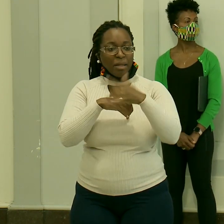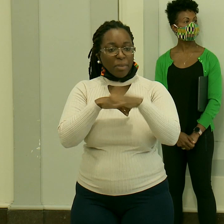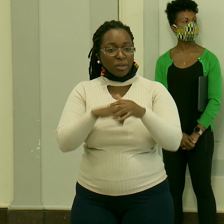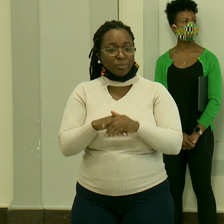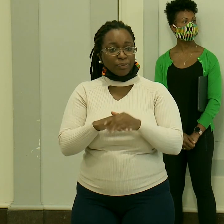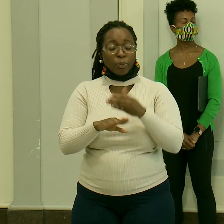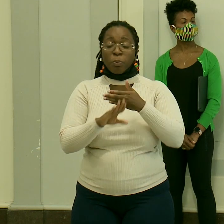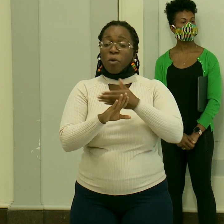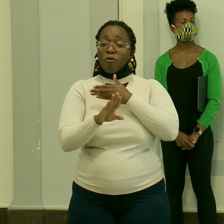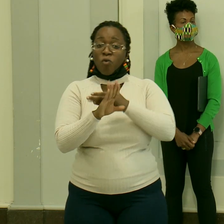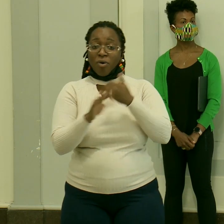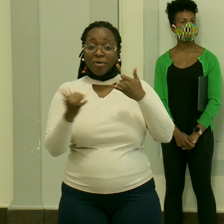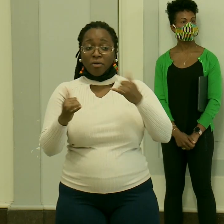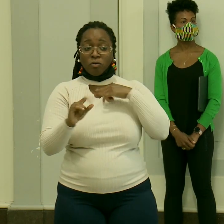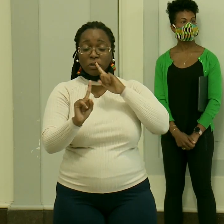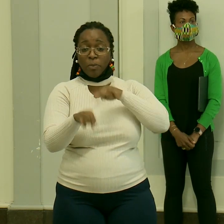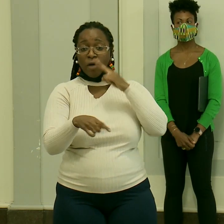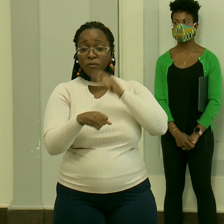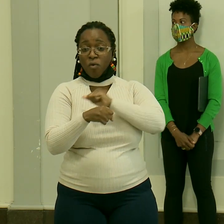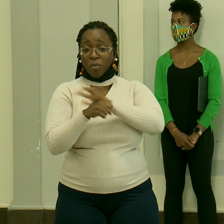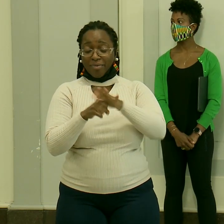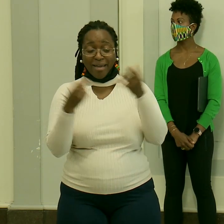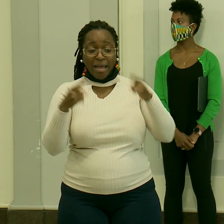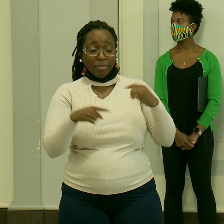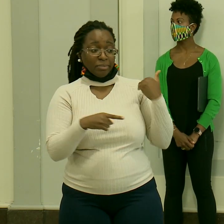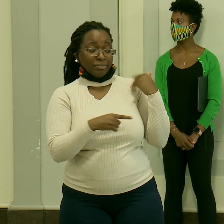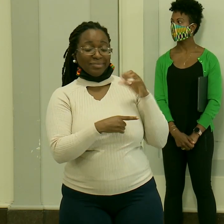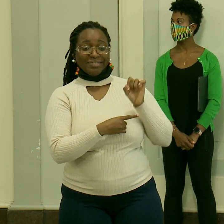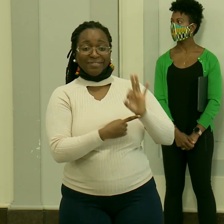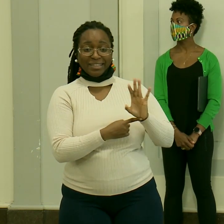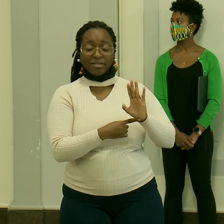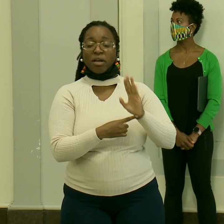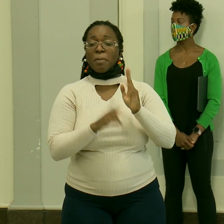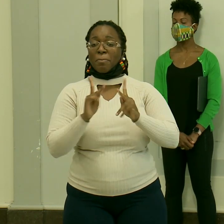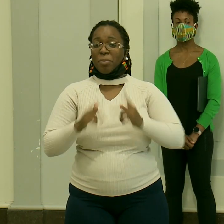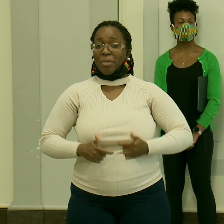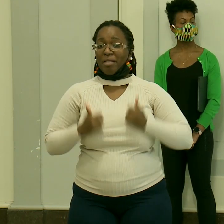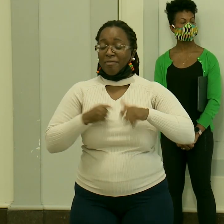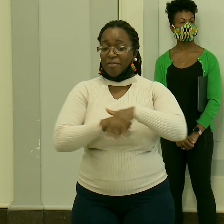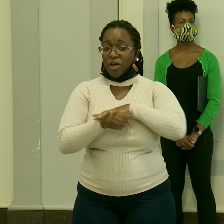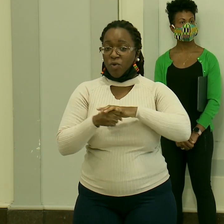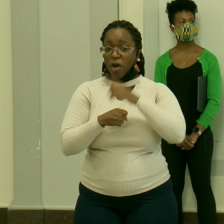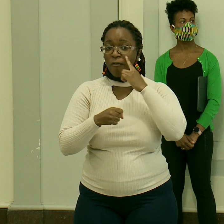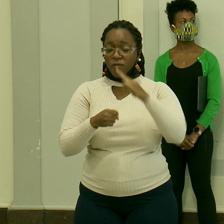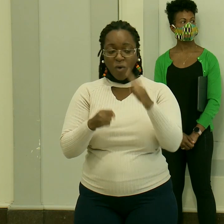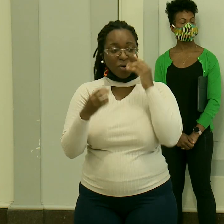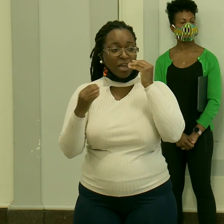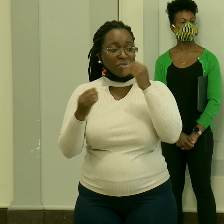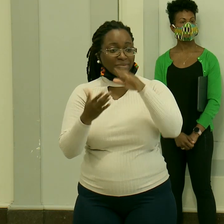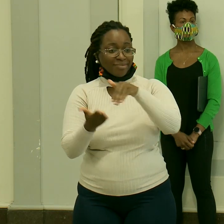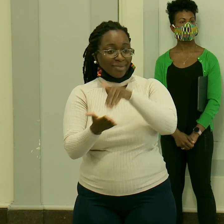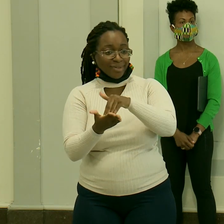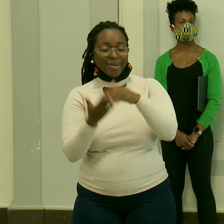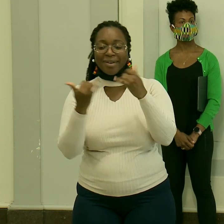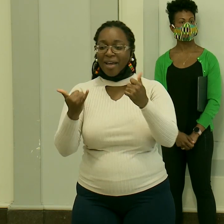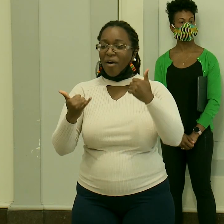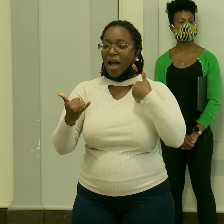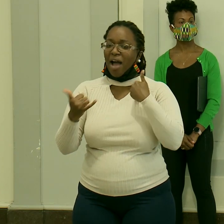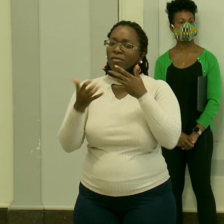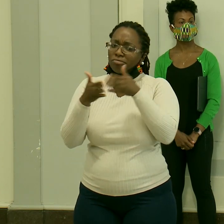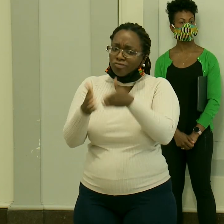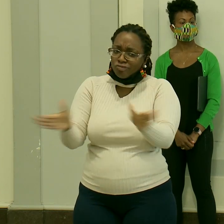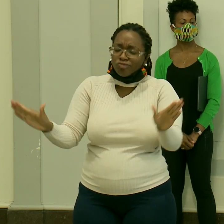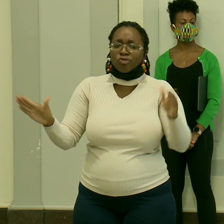COVID-19 pandemic response in February, representatives from Baltimore City's Joint Information Center have engaged with Wide Angle Youth